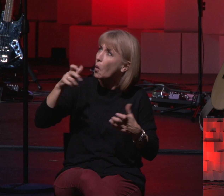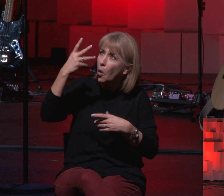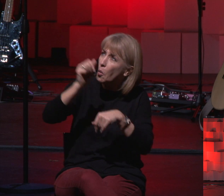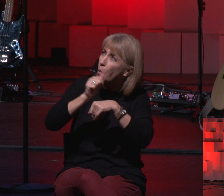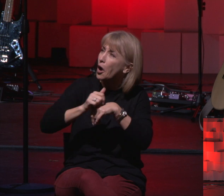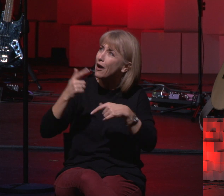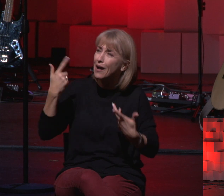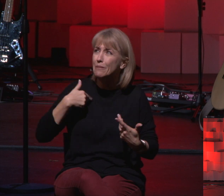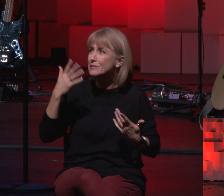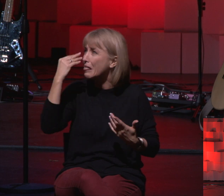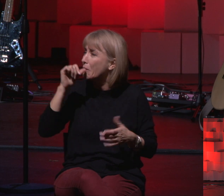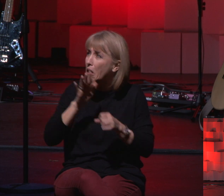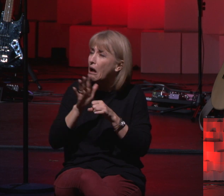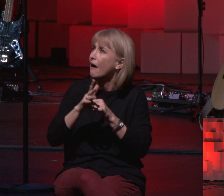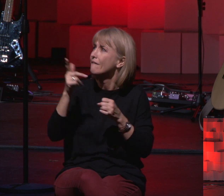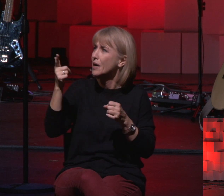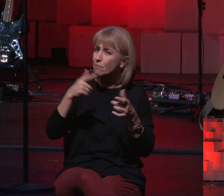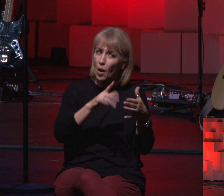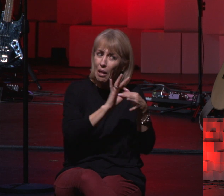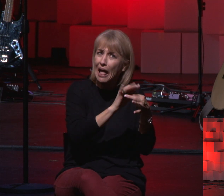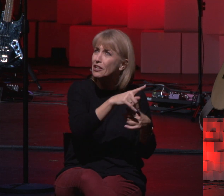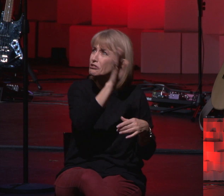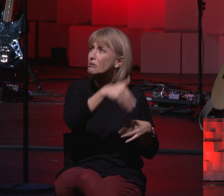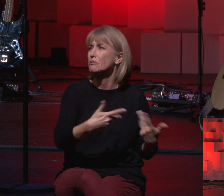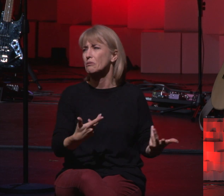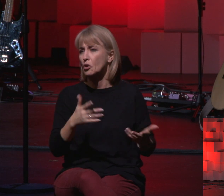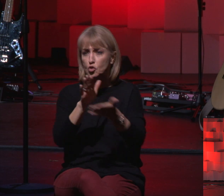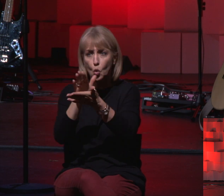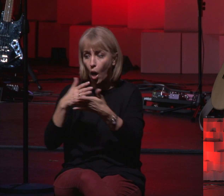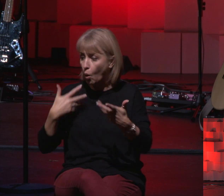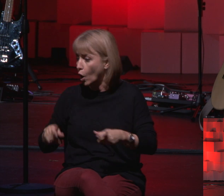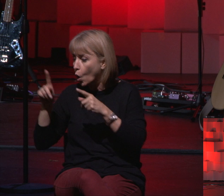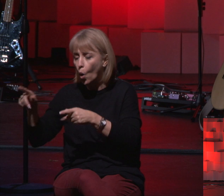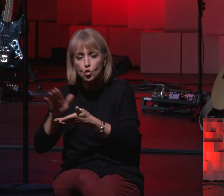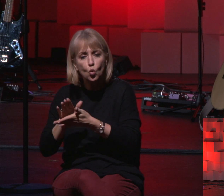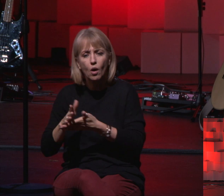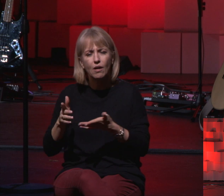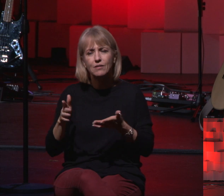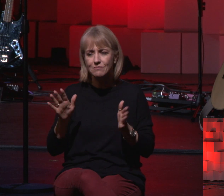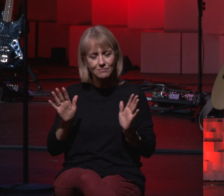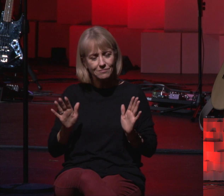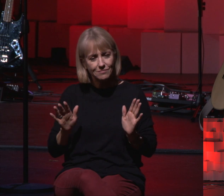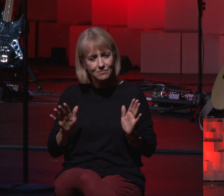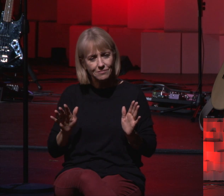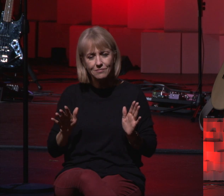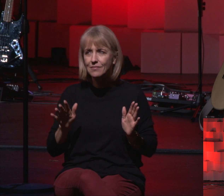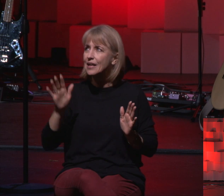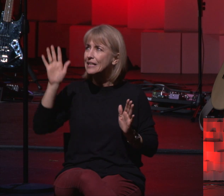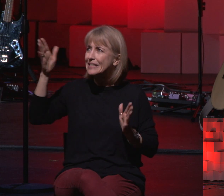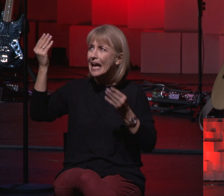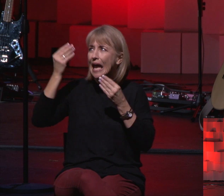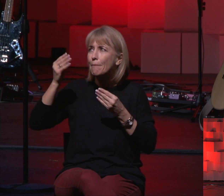today. I dread this relationship. I dread going to school. I'm scared about what's going to happen. And say, God, I'm just going to put on your